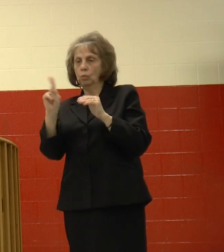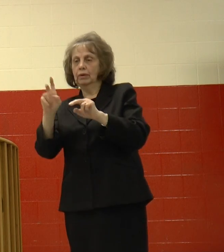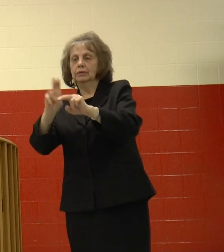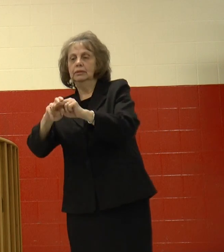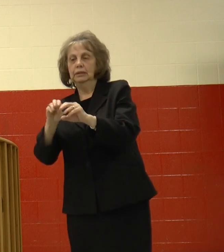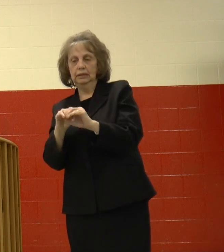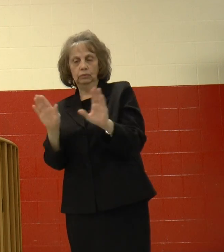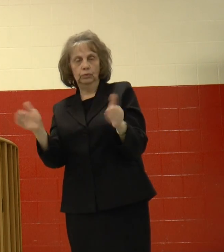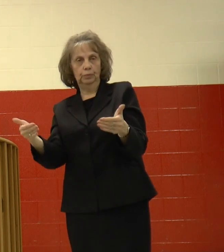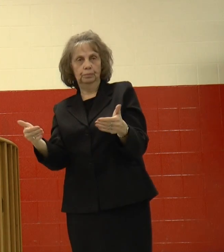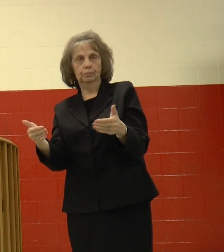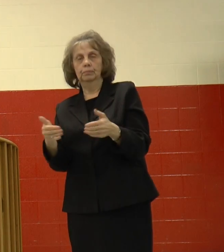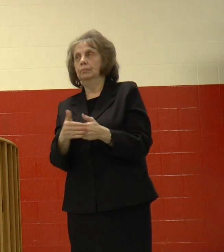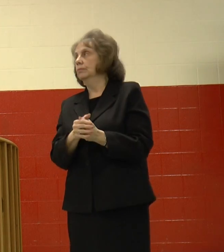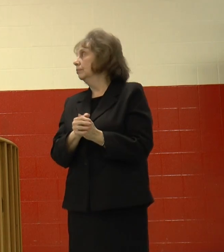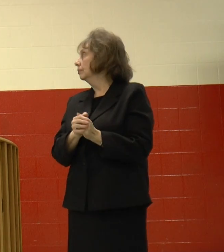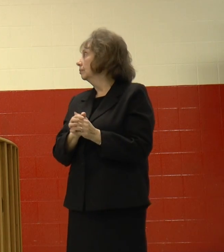classroom.